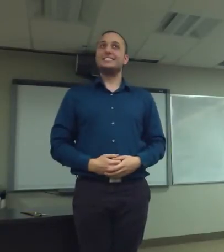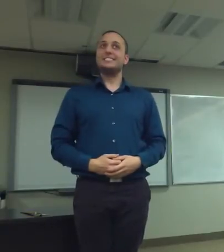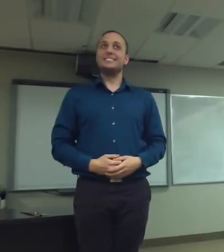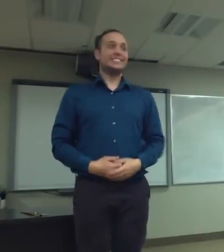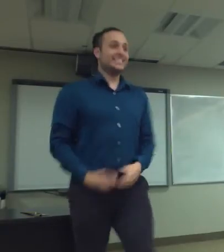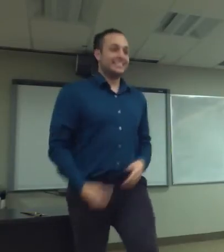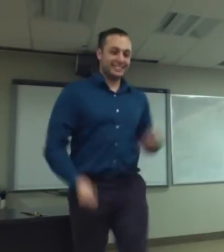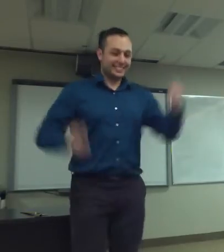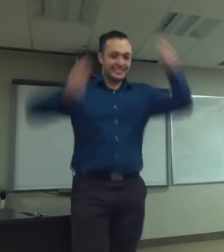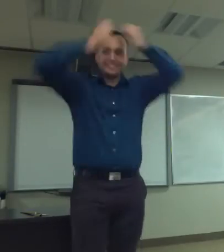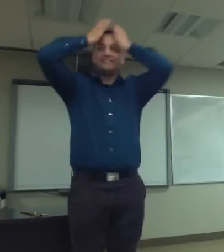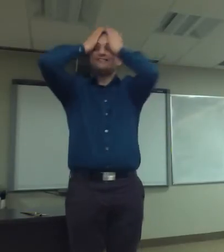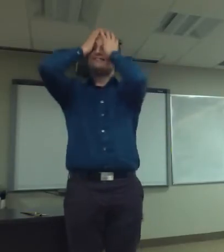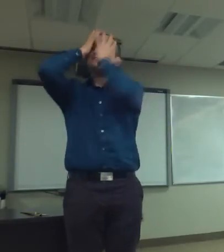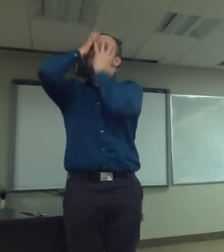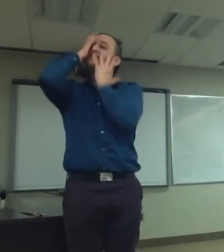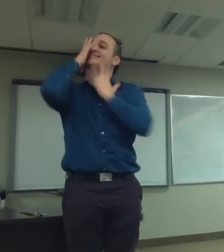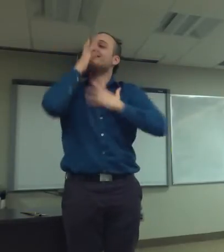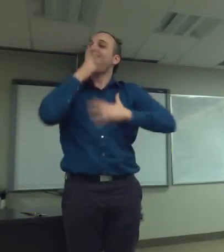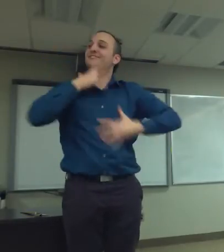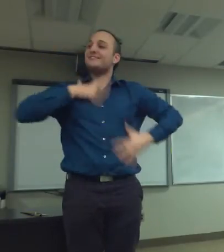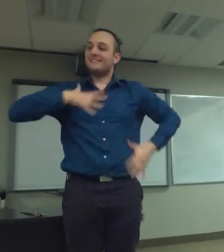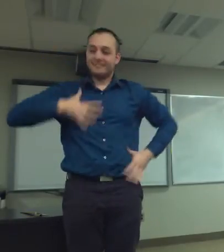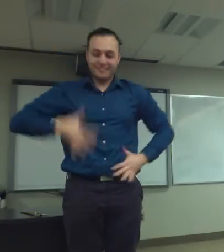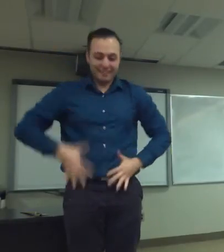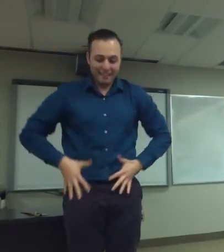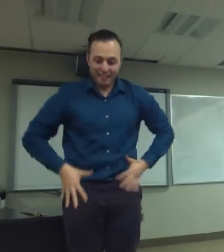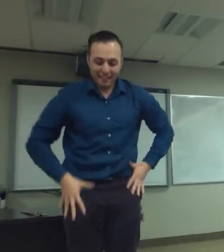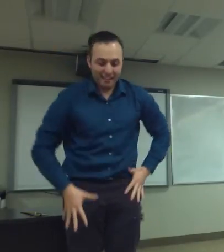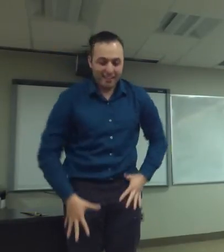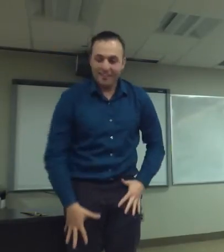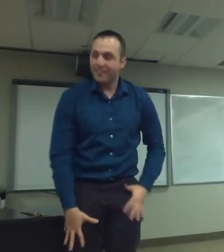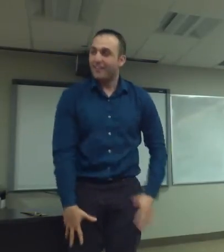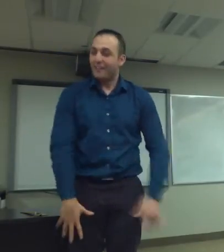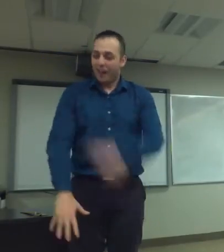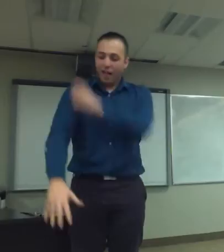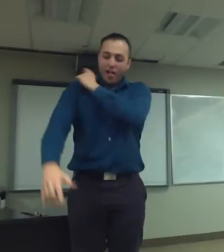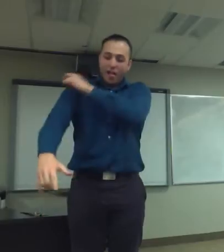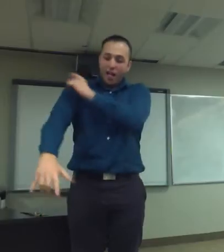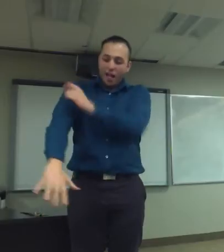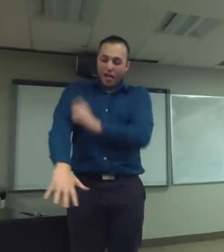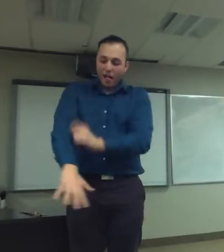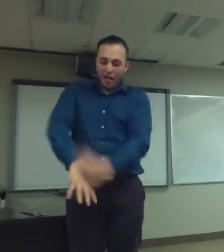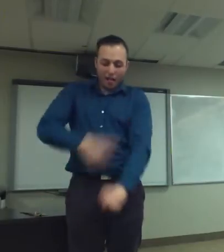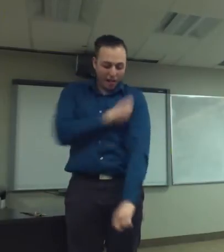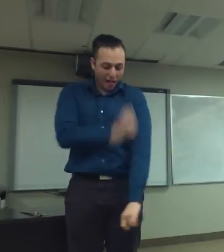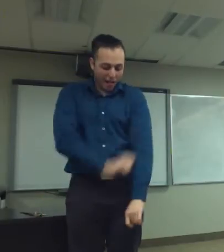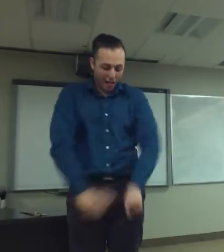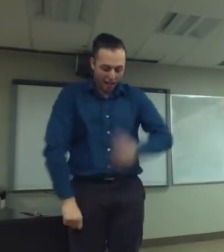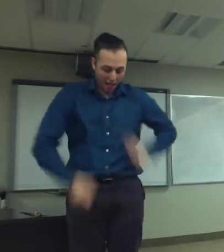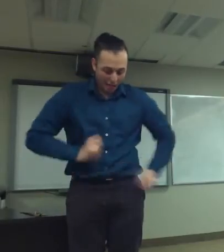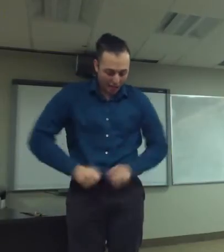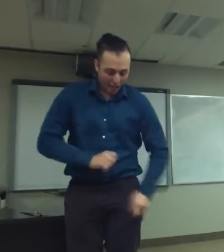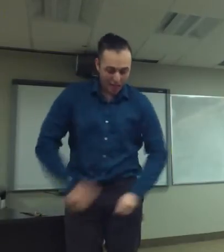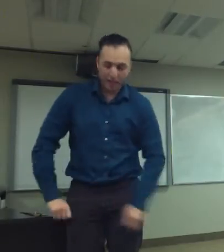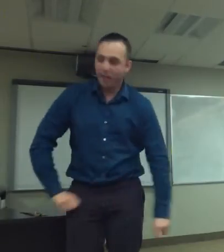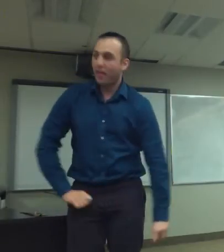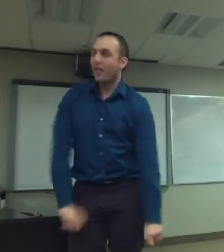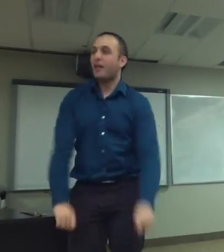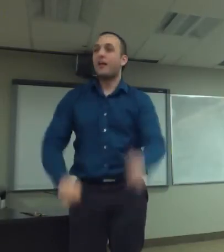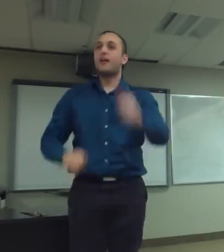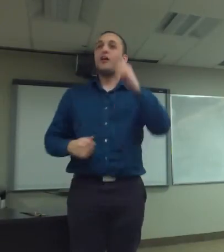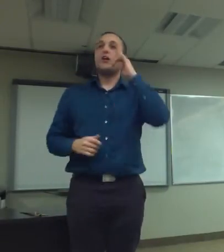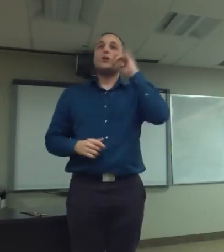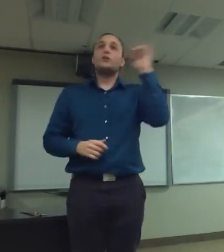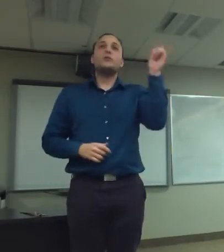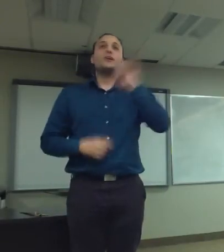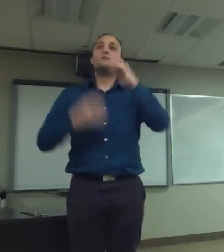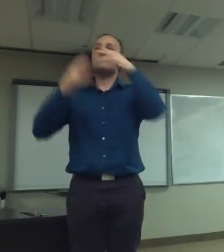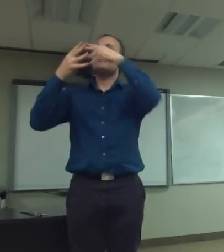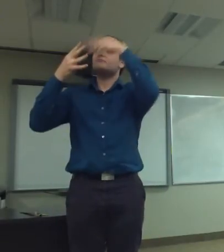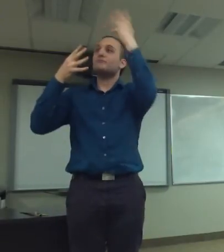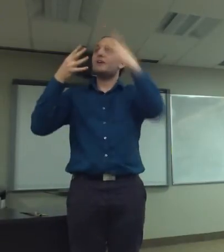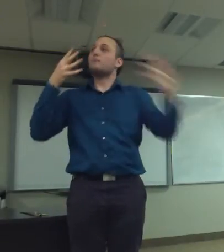And that was so pretty. She colored herself all sorts of colors, almost entirely all